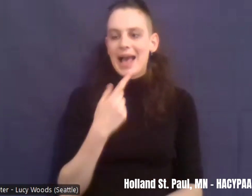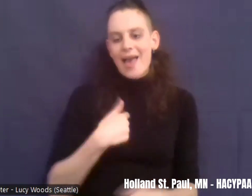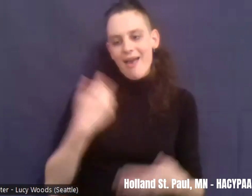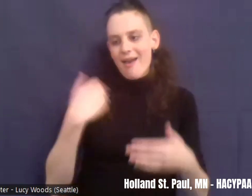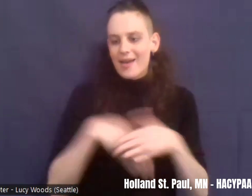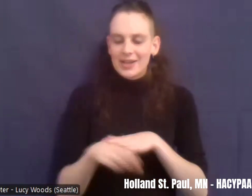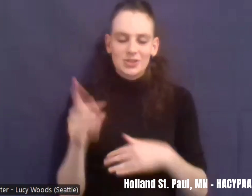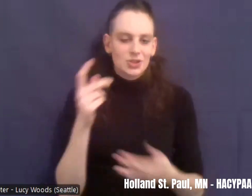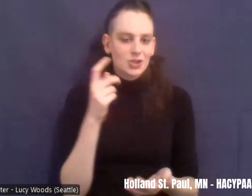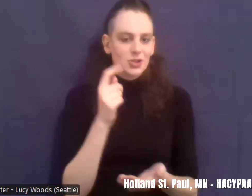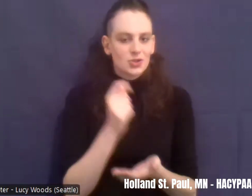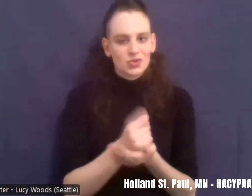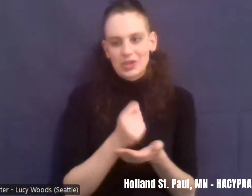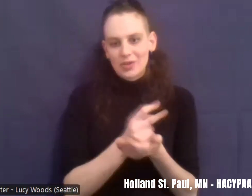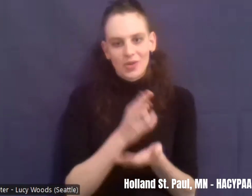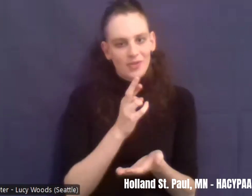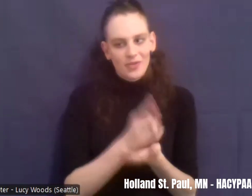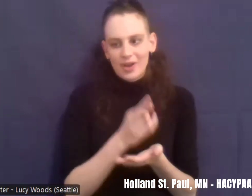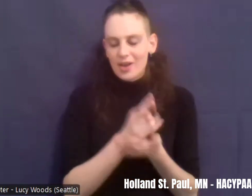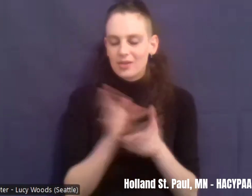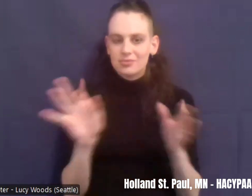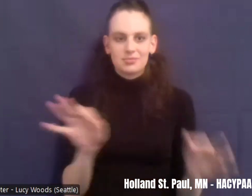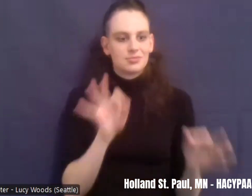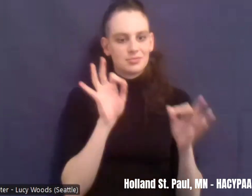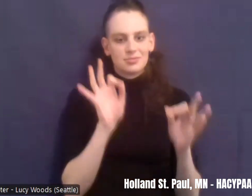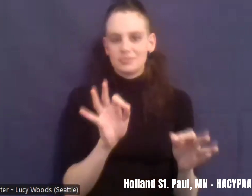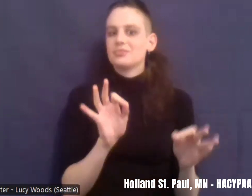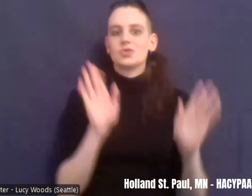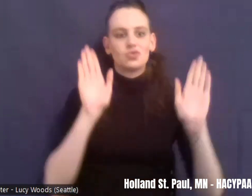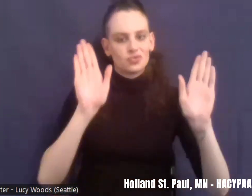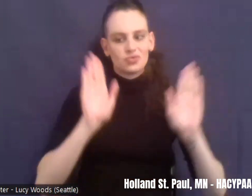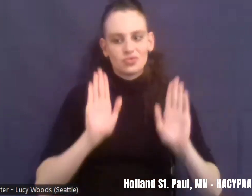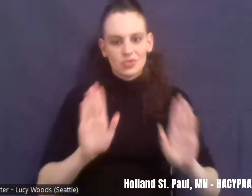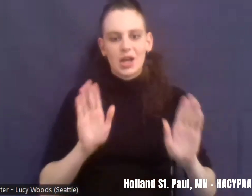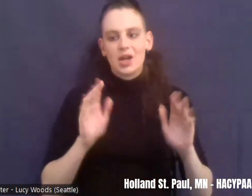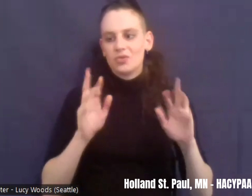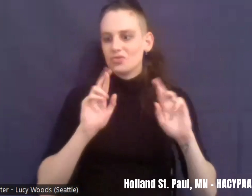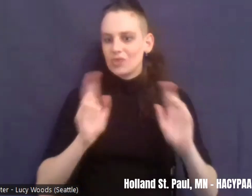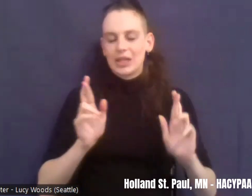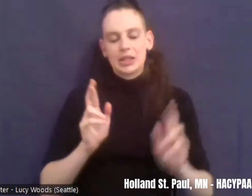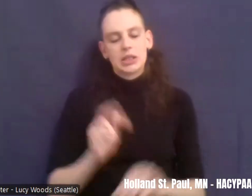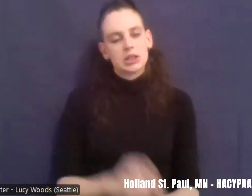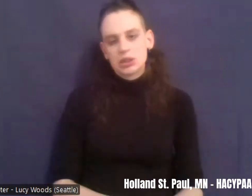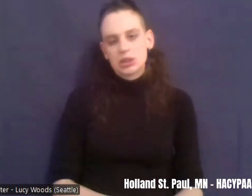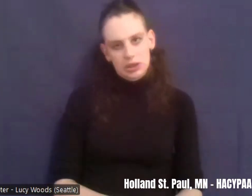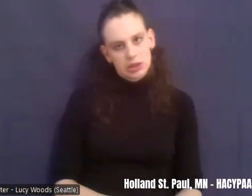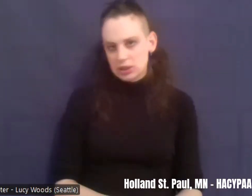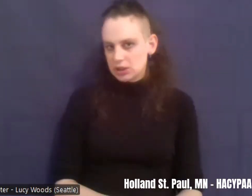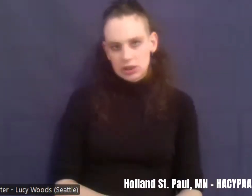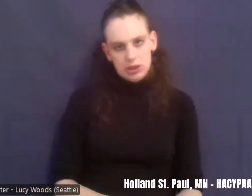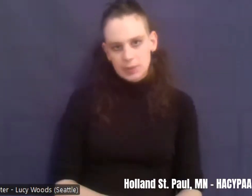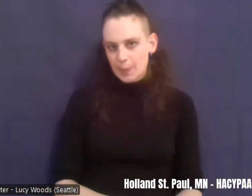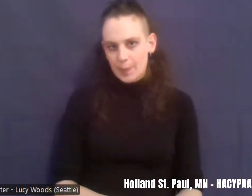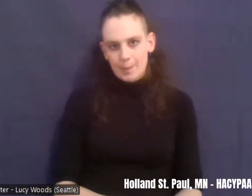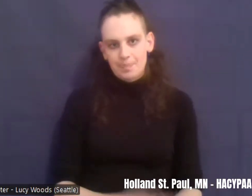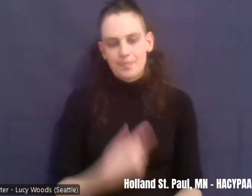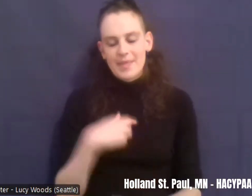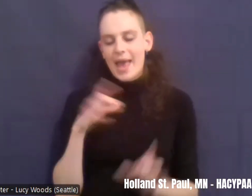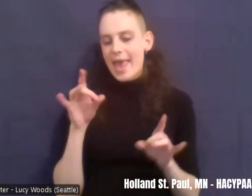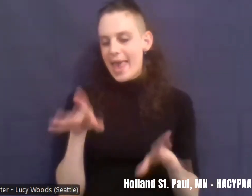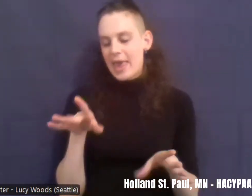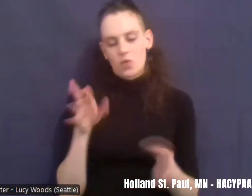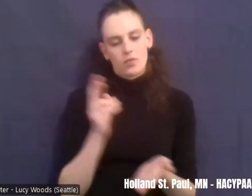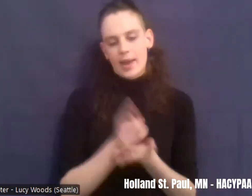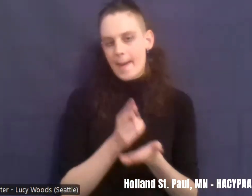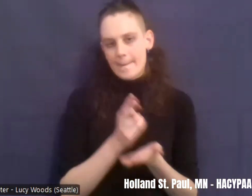going to be like really give it like an honest effort. And that was not the case. I hated being in treatment.